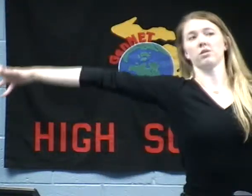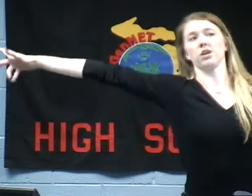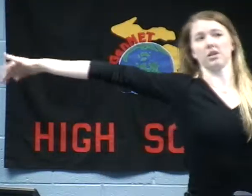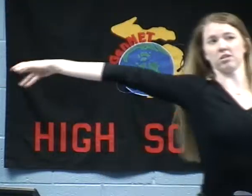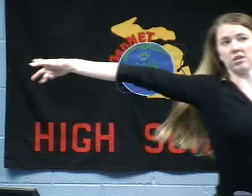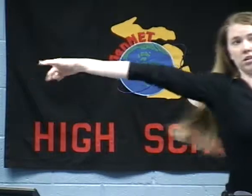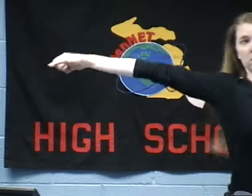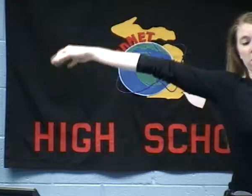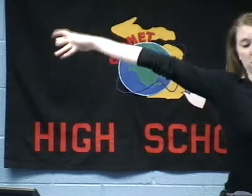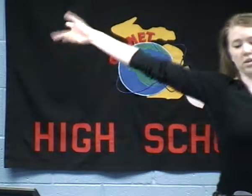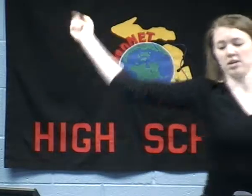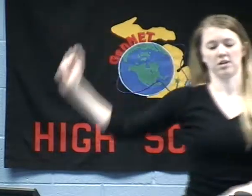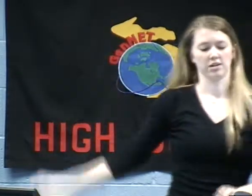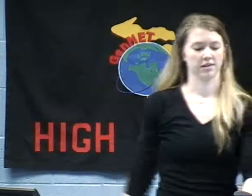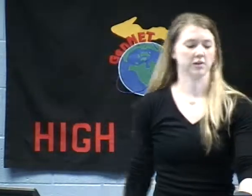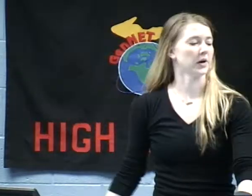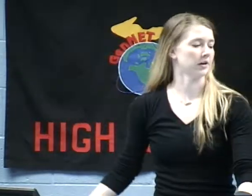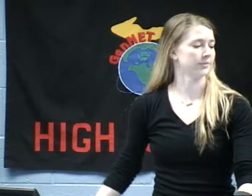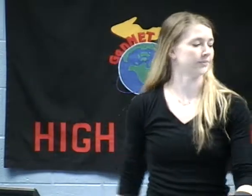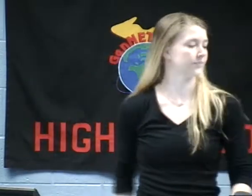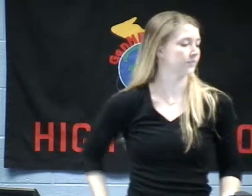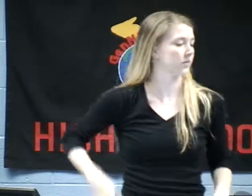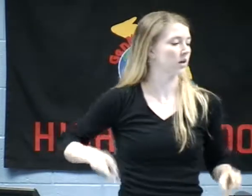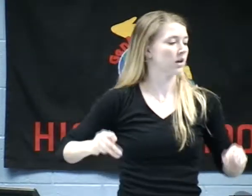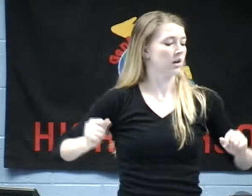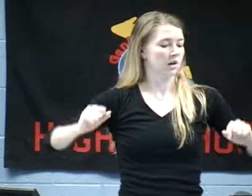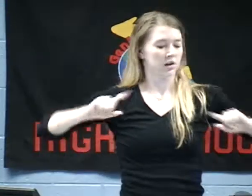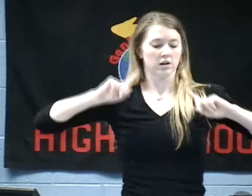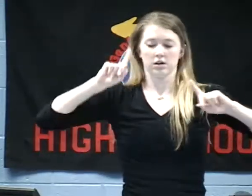here. That's weird.